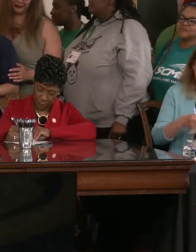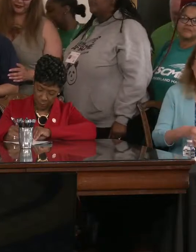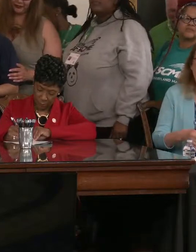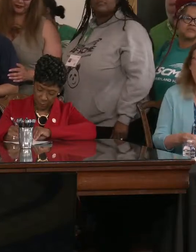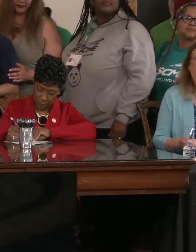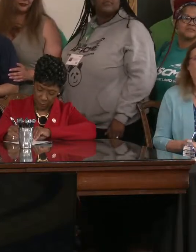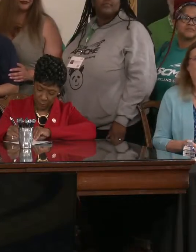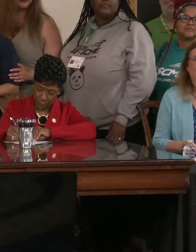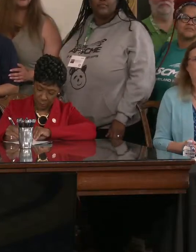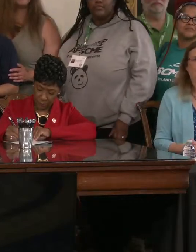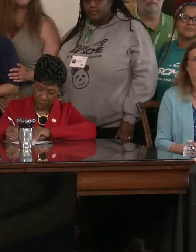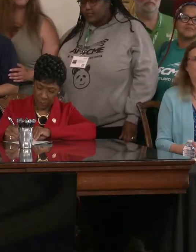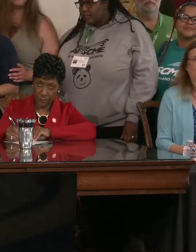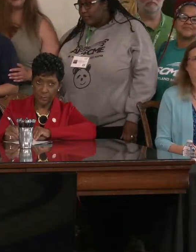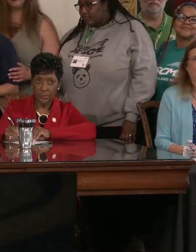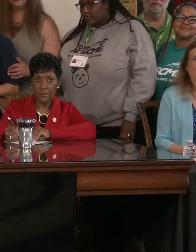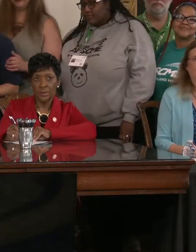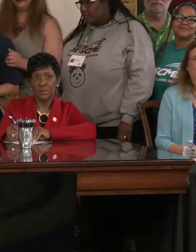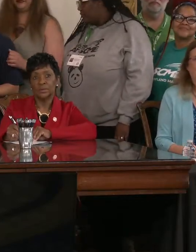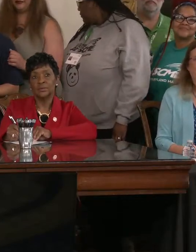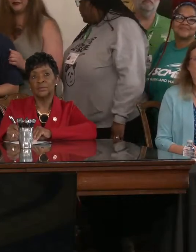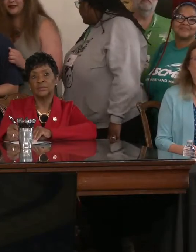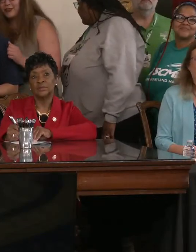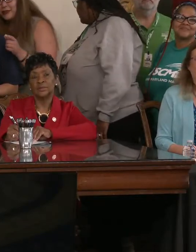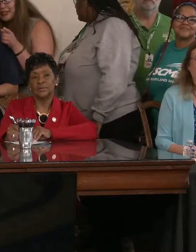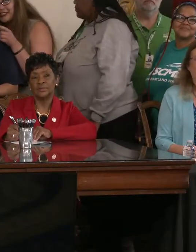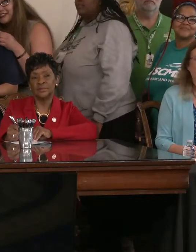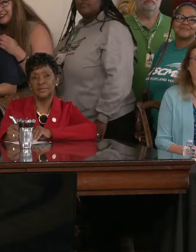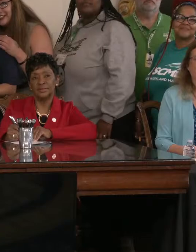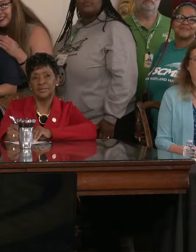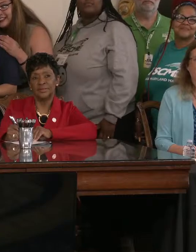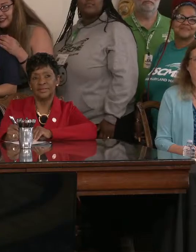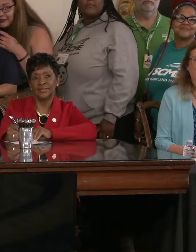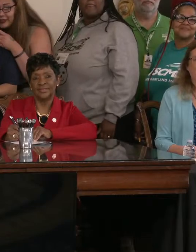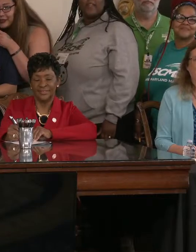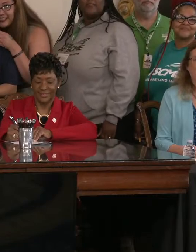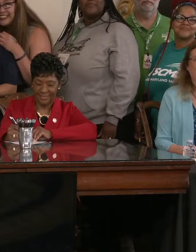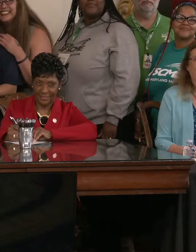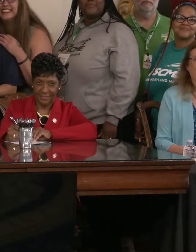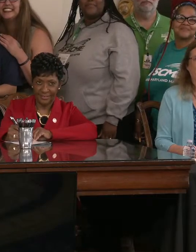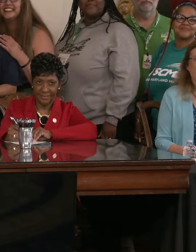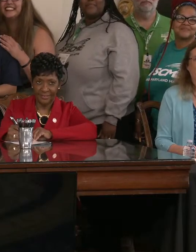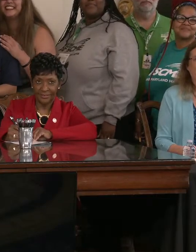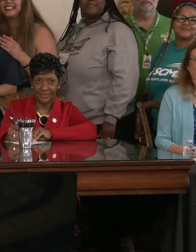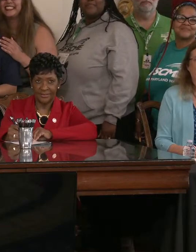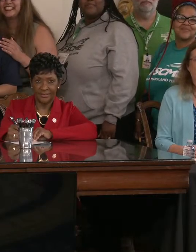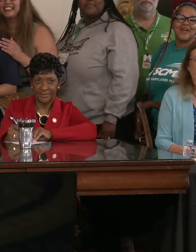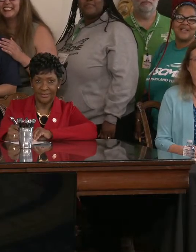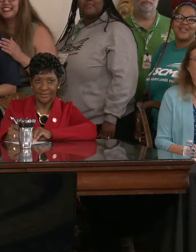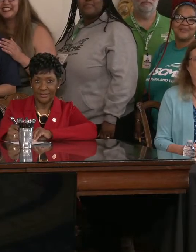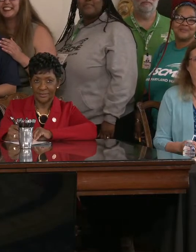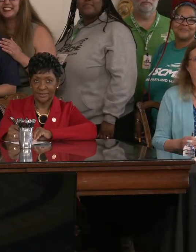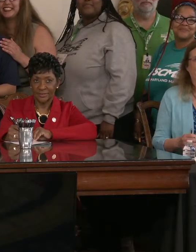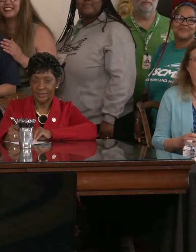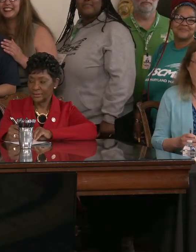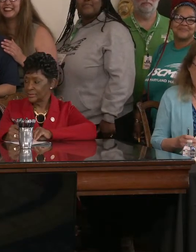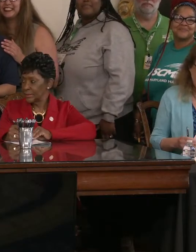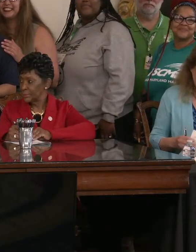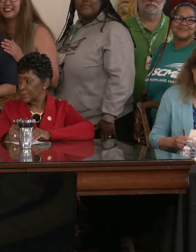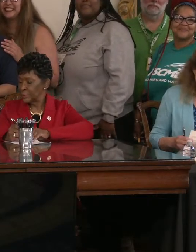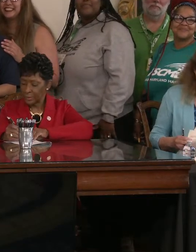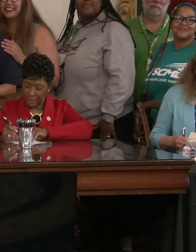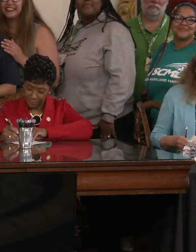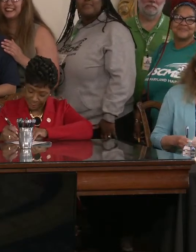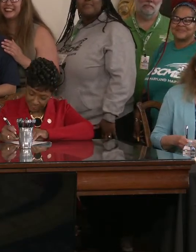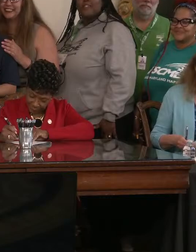Okay, everyone, eyes on the camera, please. Senate Bill 26 right here, please, and thank you. You guys are amazing. Next bill, please. You